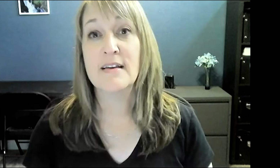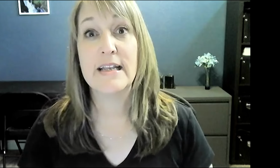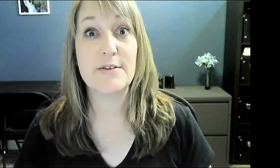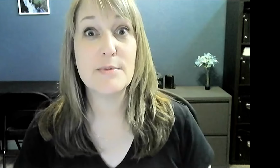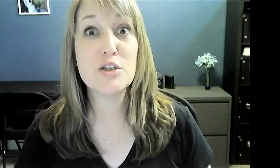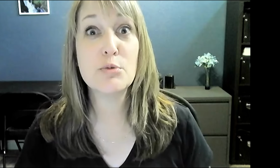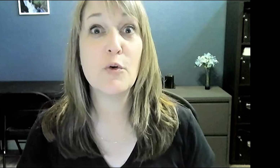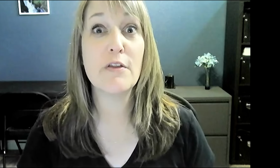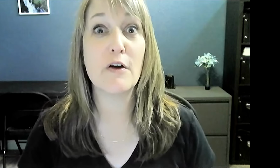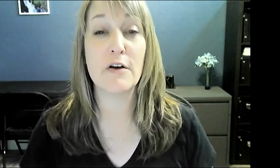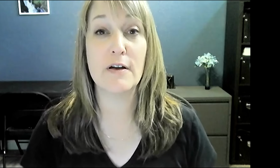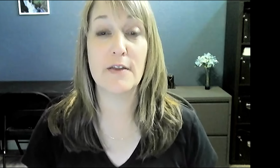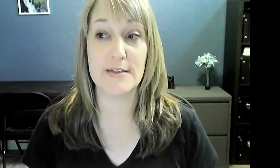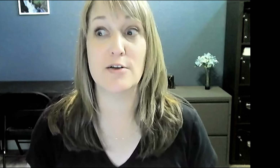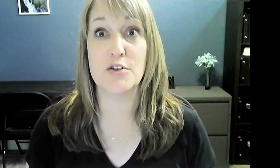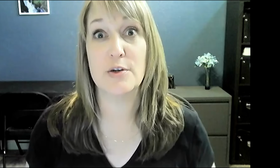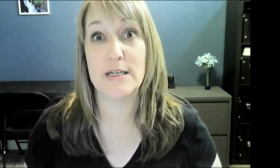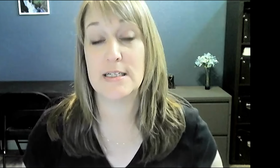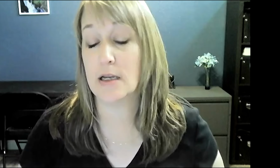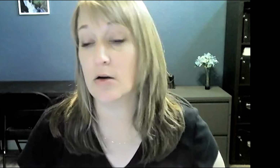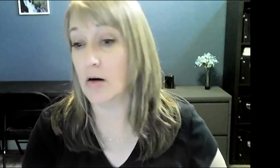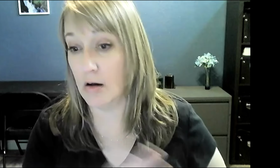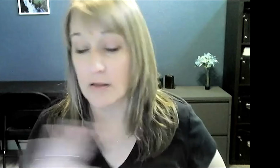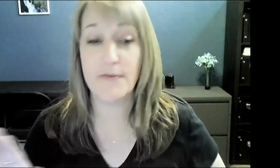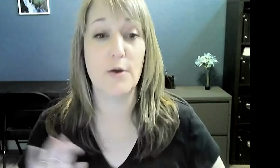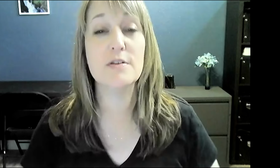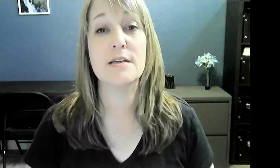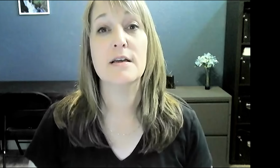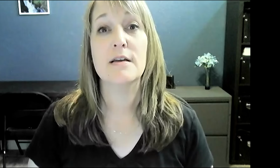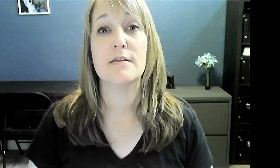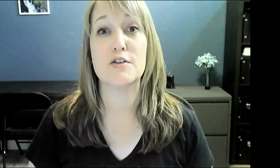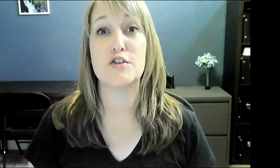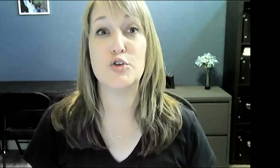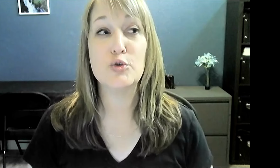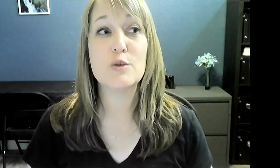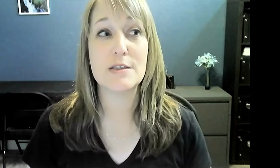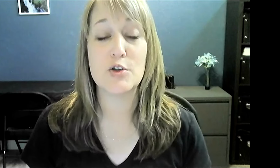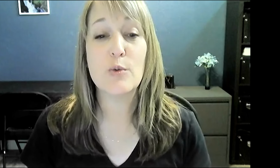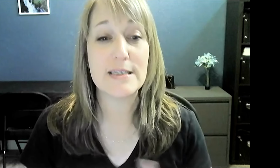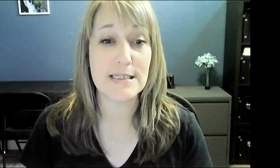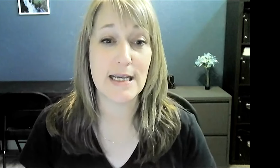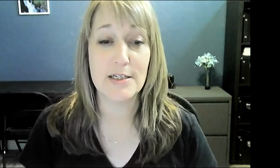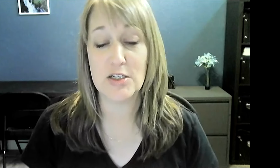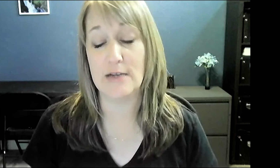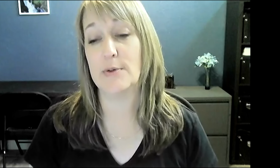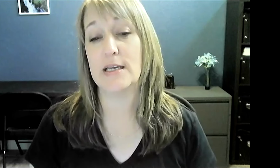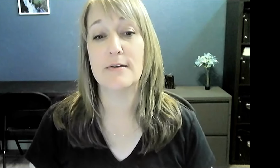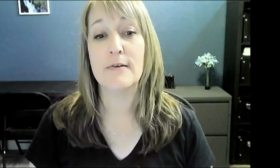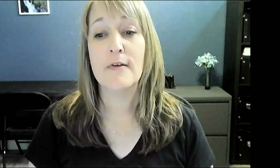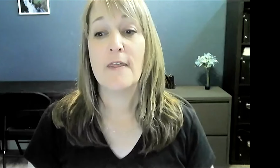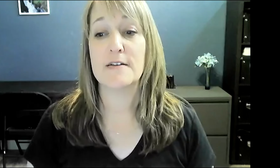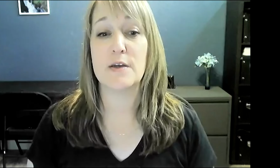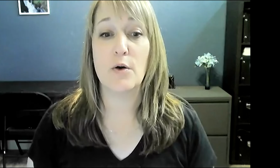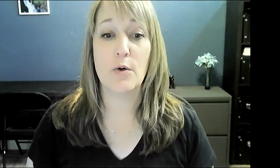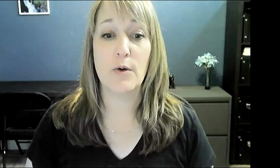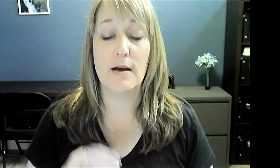Now, as I mentioned before, there is an alternate way to sign all of those. There's two ways to sign each day of the week. So